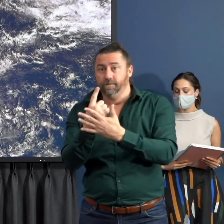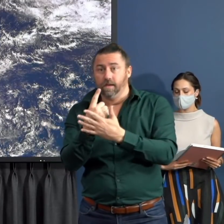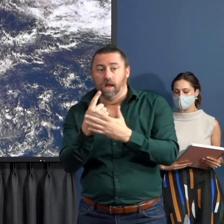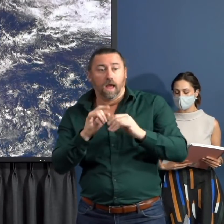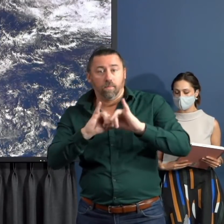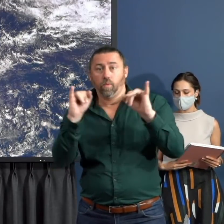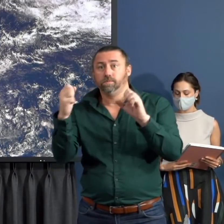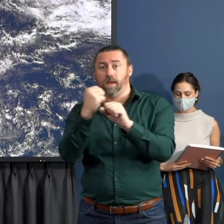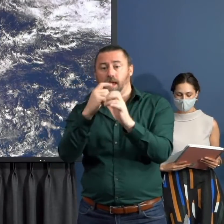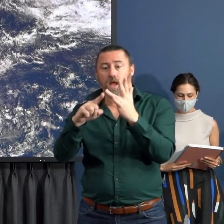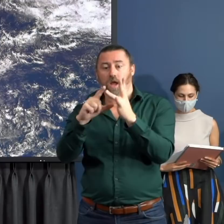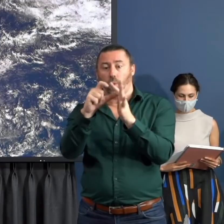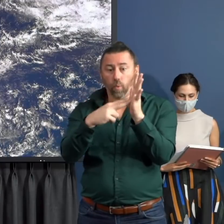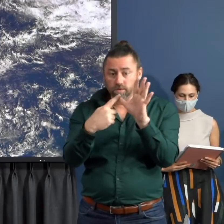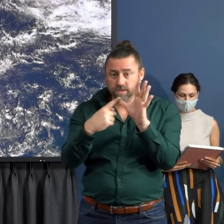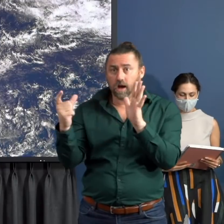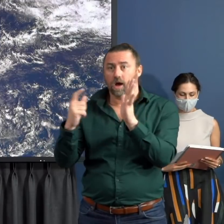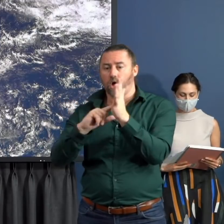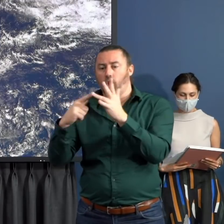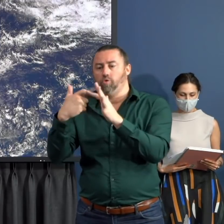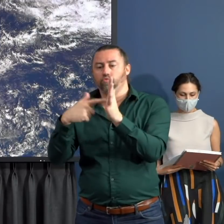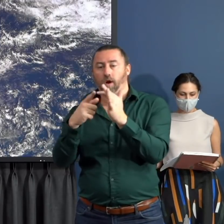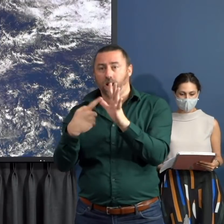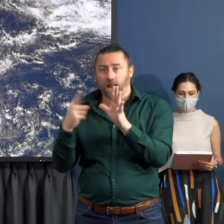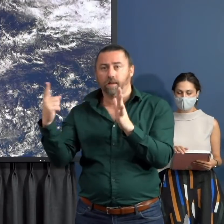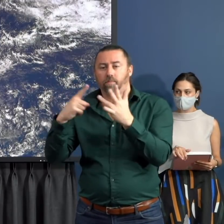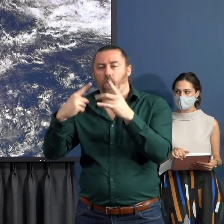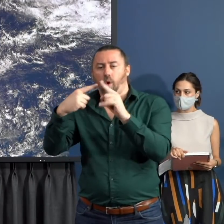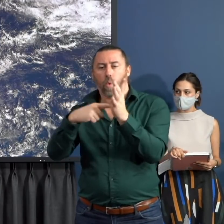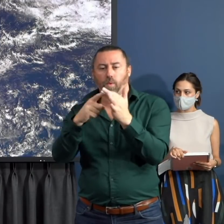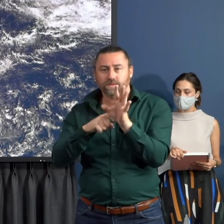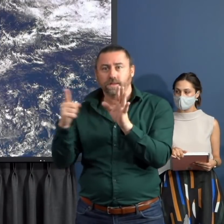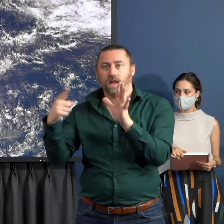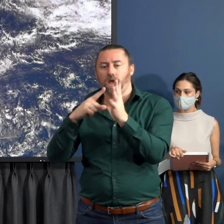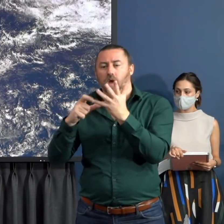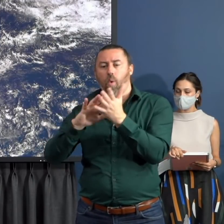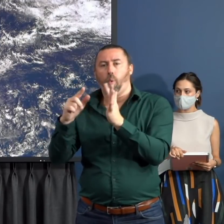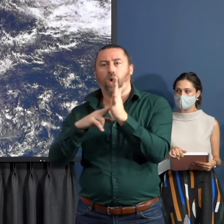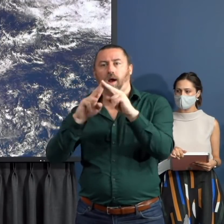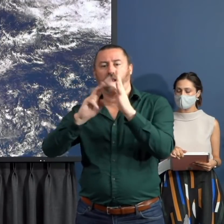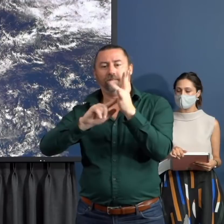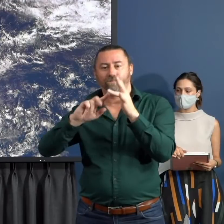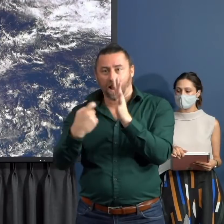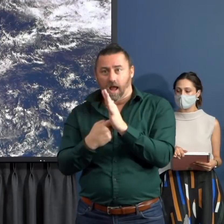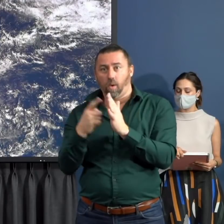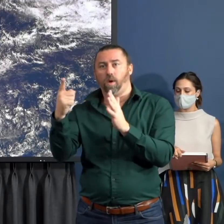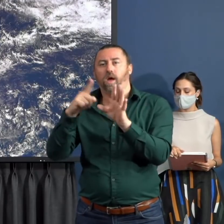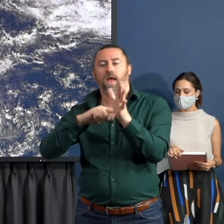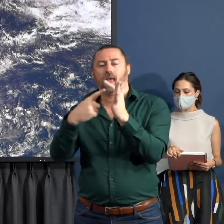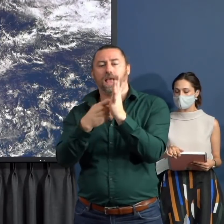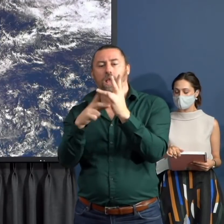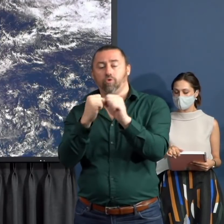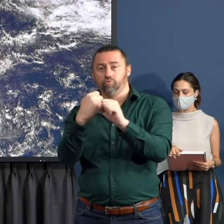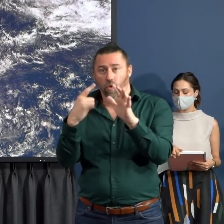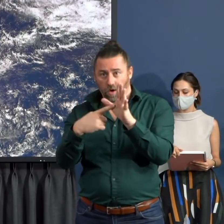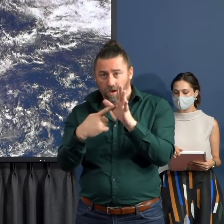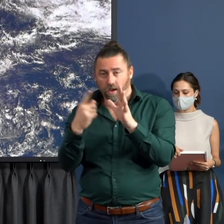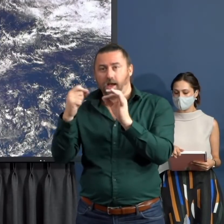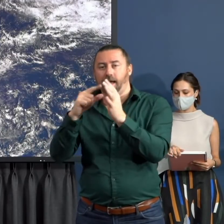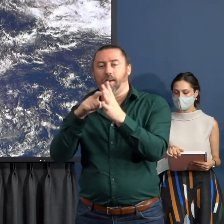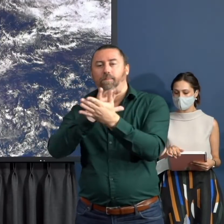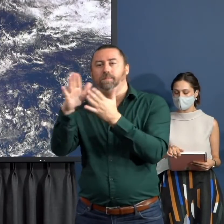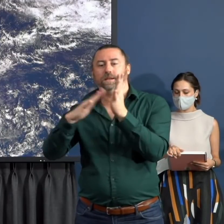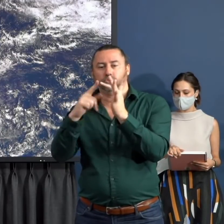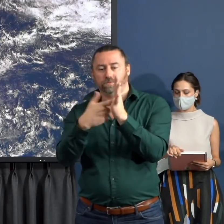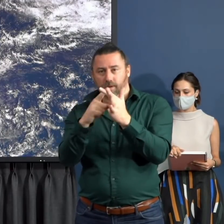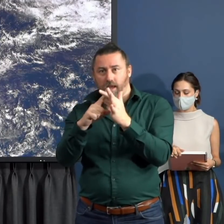Goodna, Rocklea, Oxley, Auchenflower, St Lucia, Yeronga, Beachmere, Caboolture